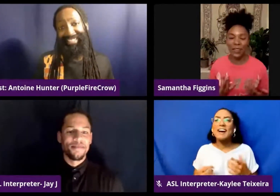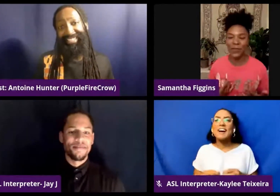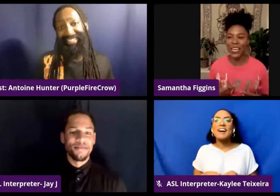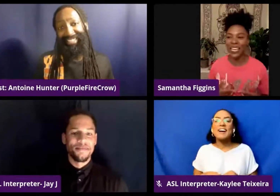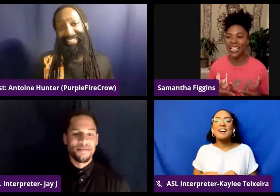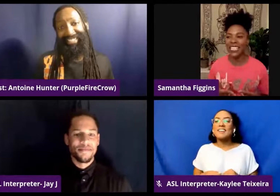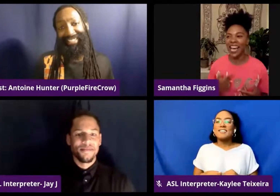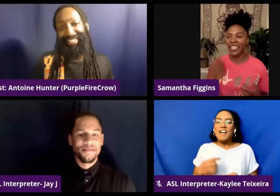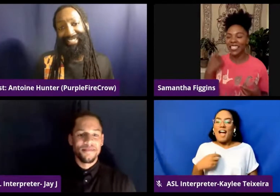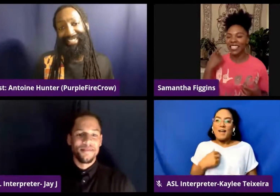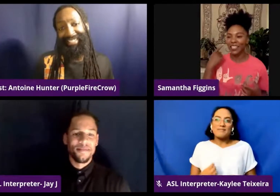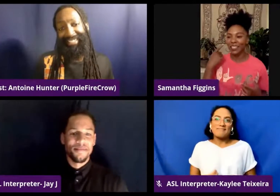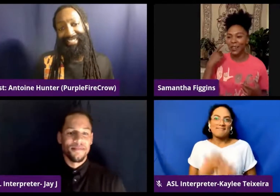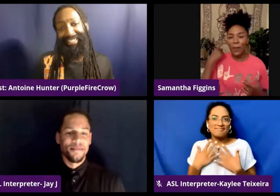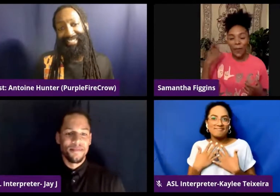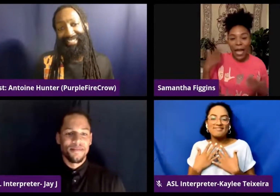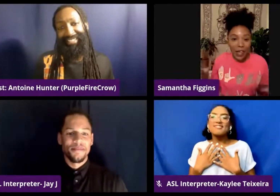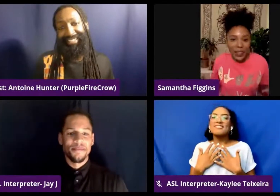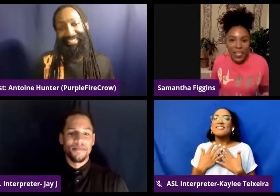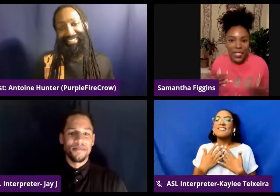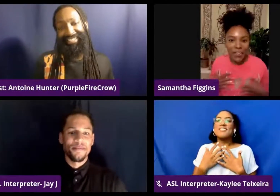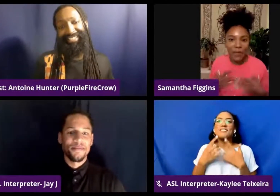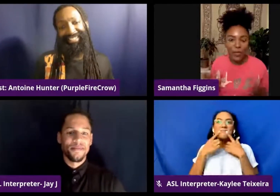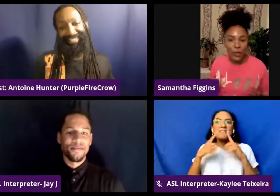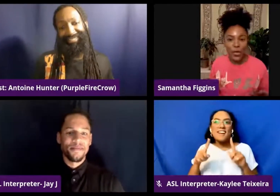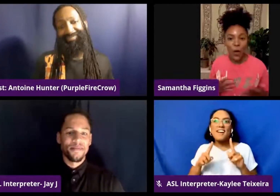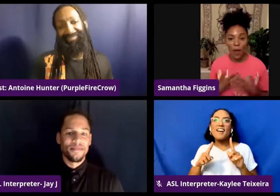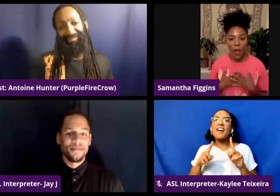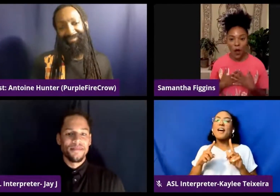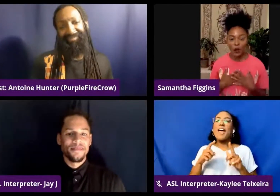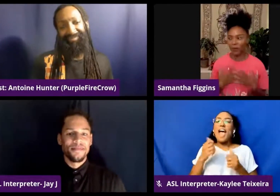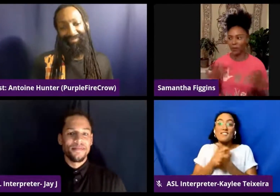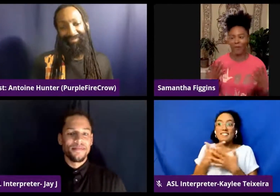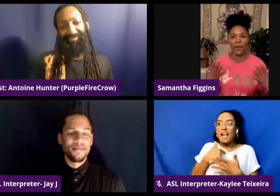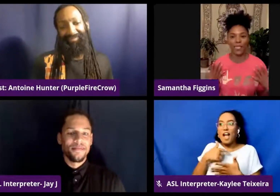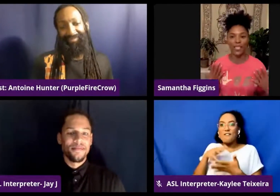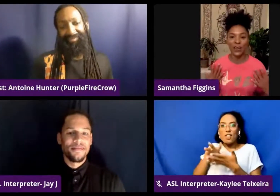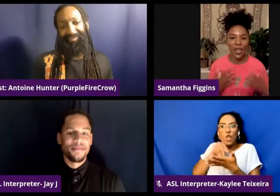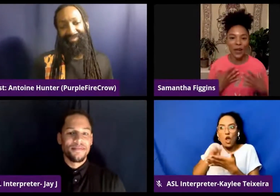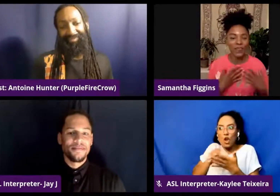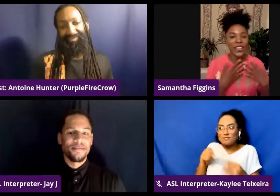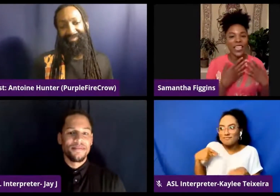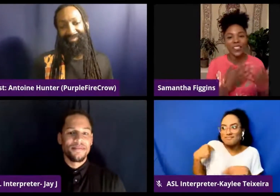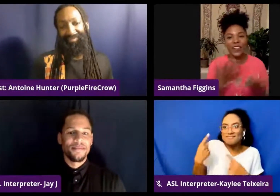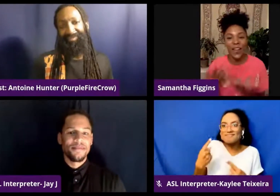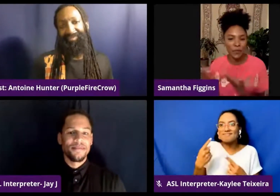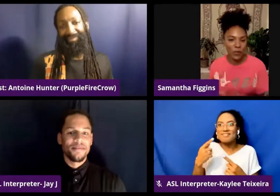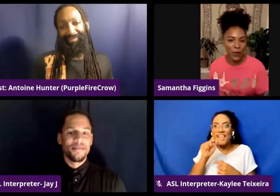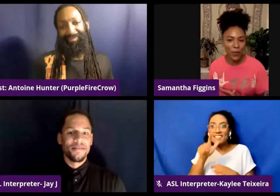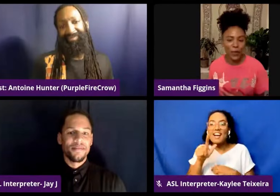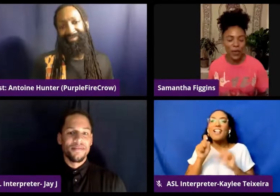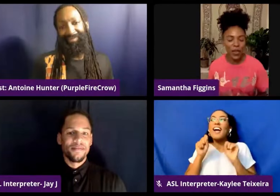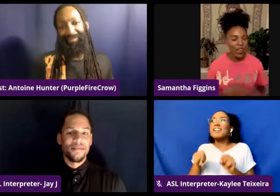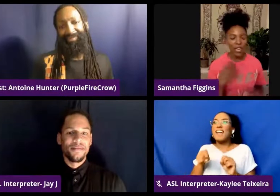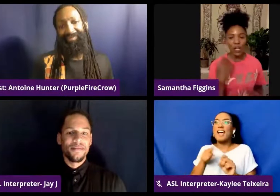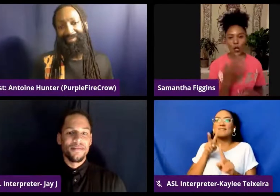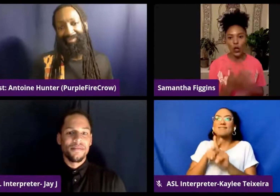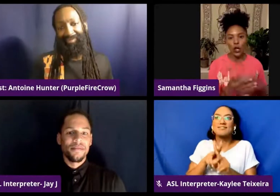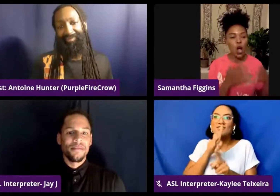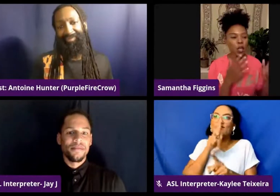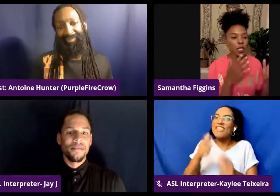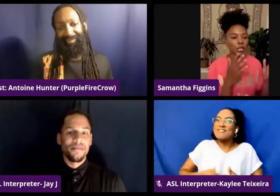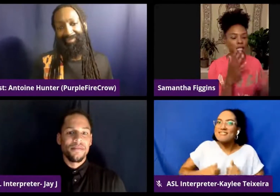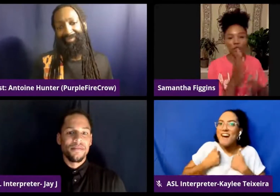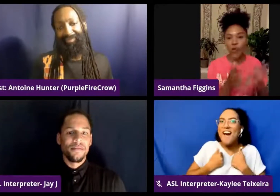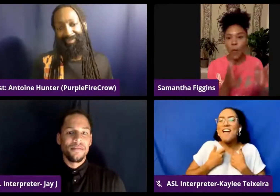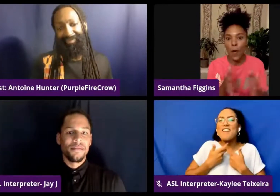was excited because I could apply all the things that I've been learning on my own. I've been by myself, and now I can really interact with people and